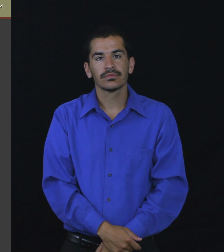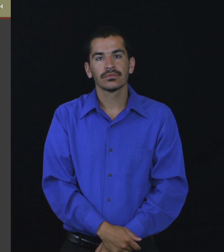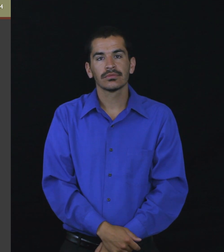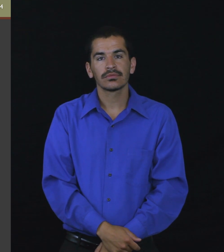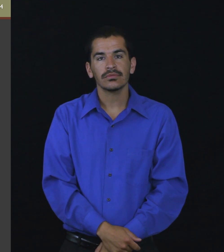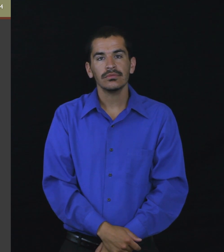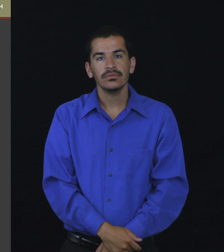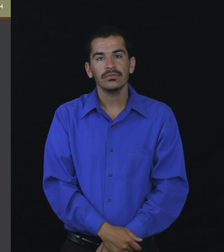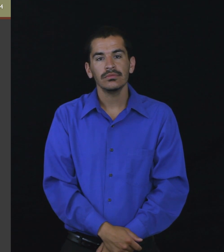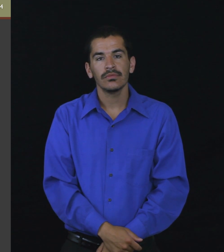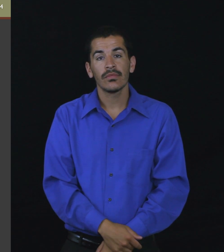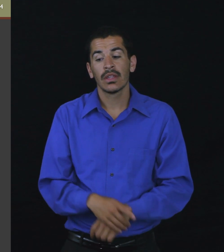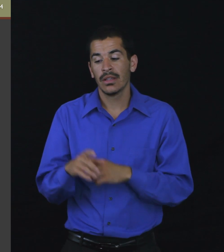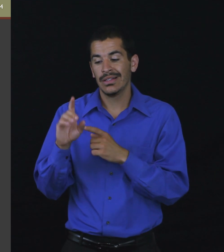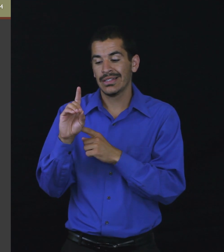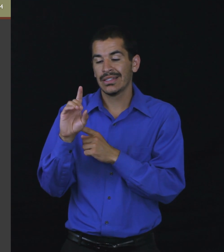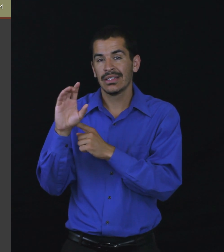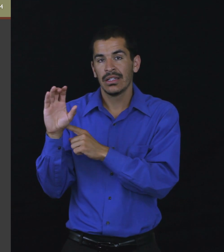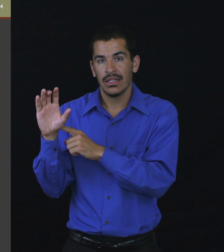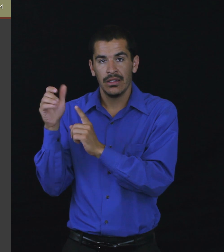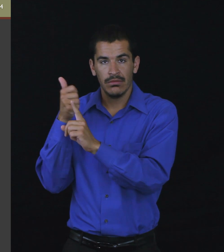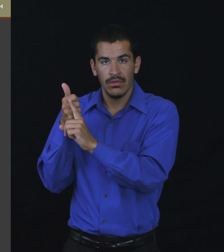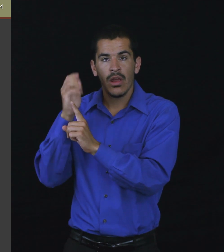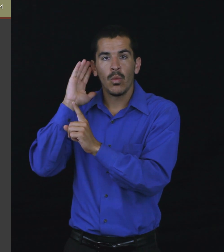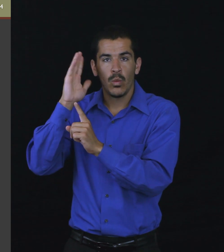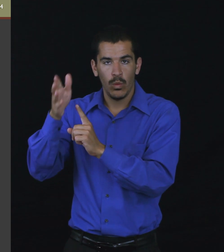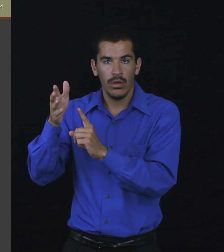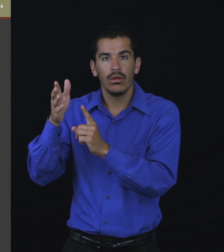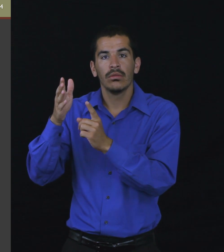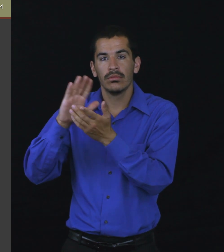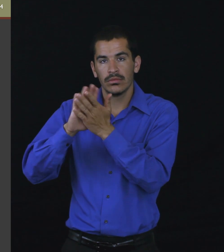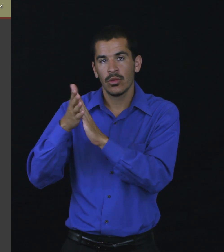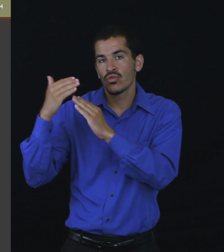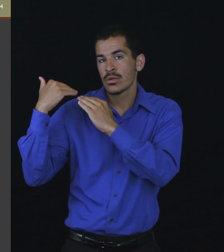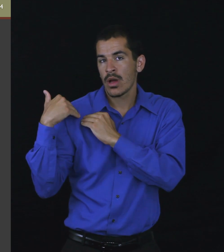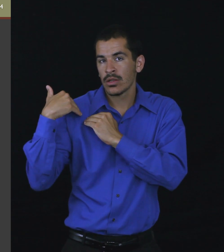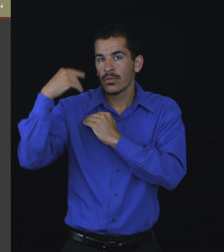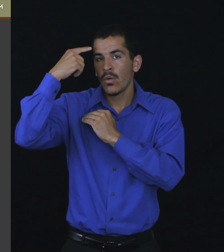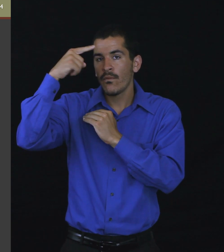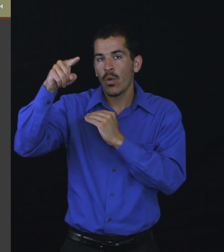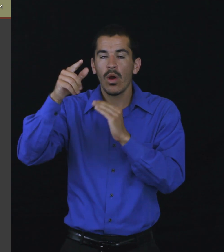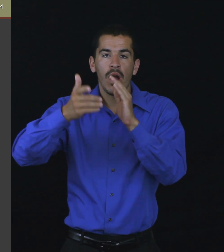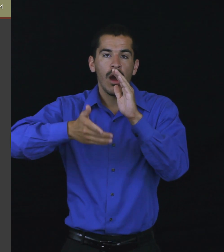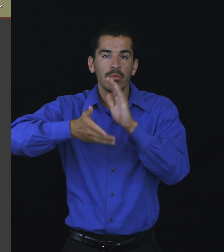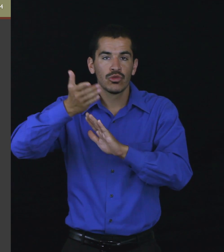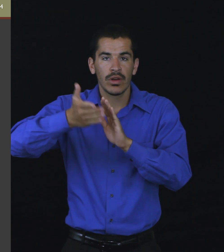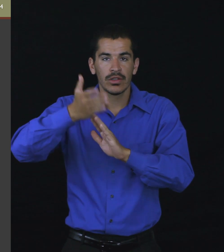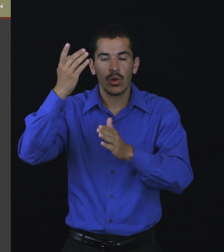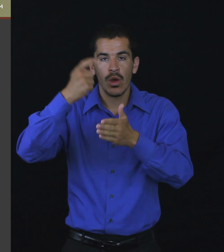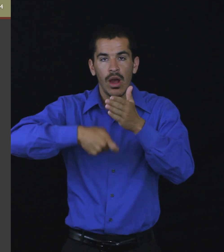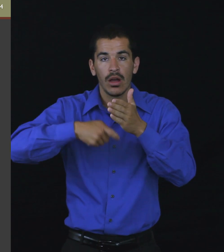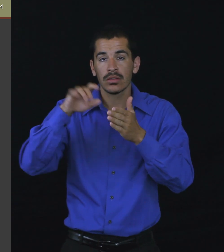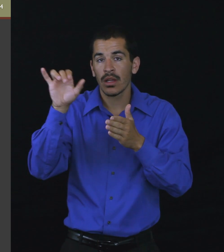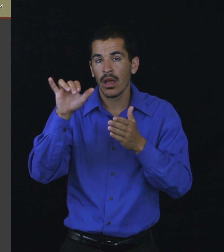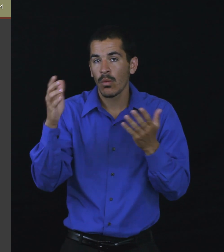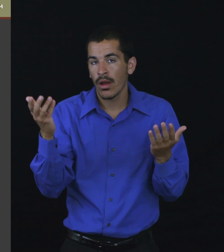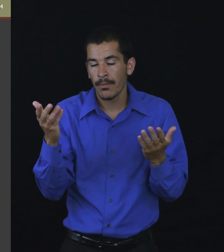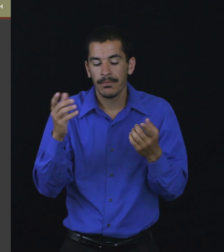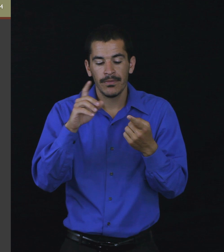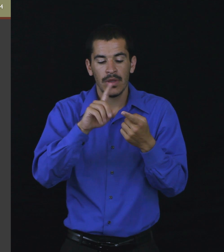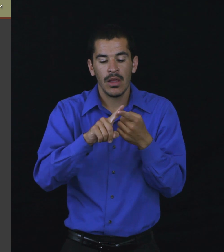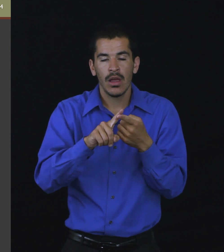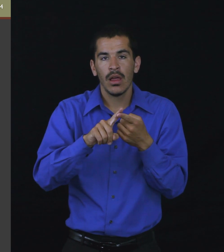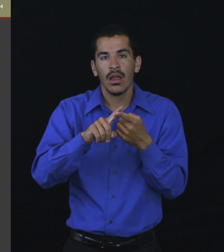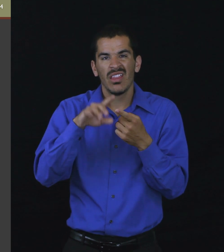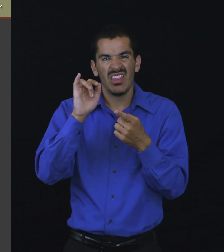The DCC will be responsible for operational costs, such as the low rent, staff